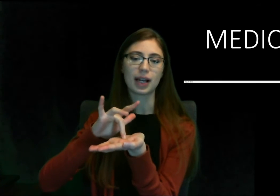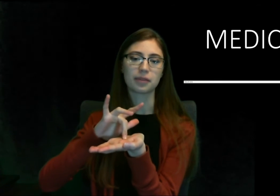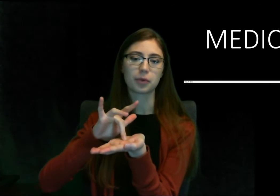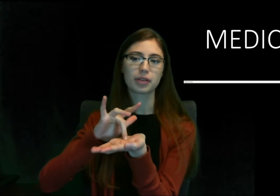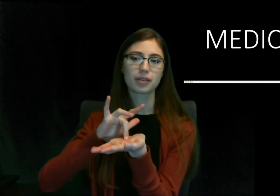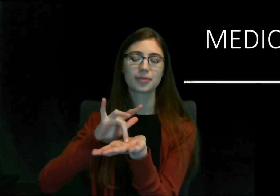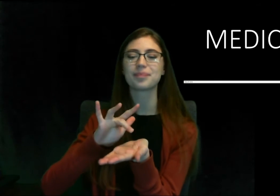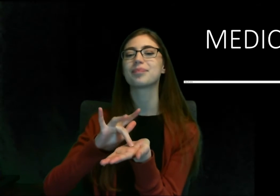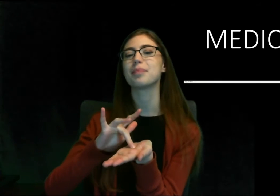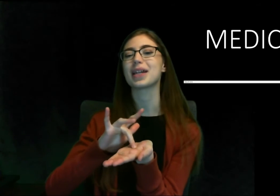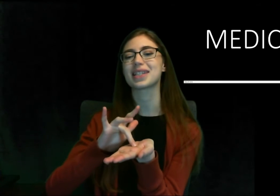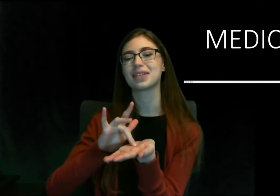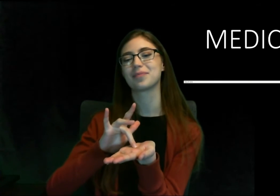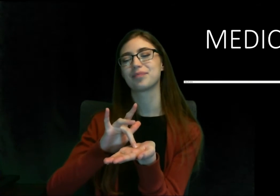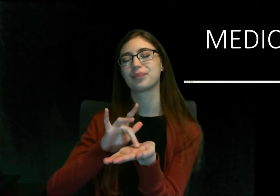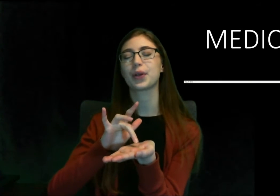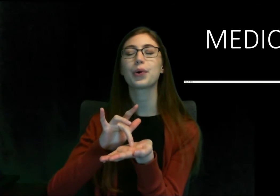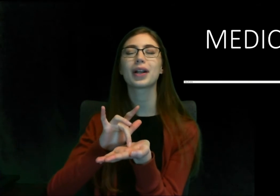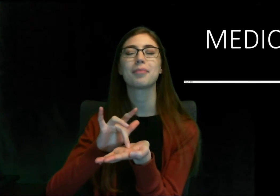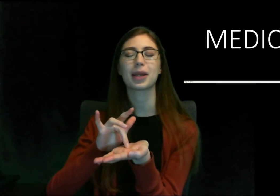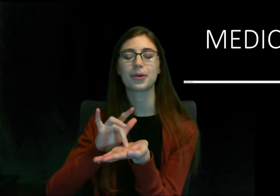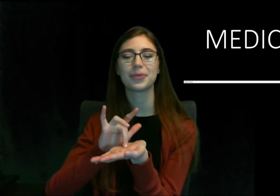forth. Medicine or medical.